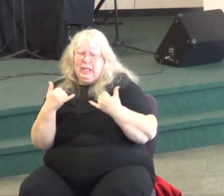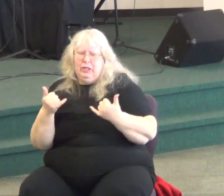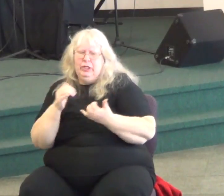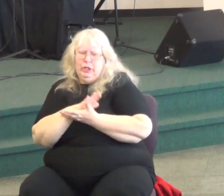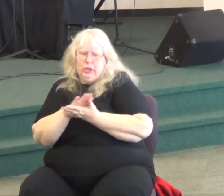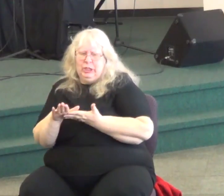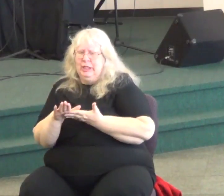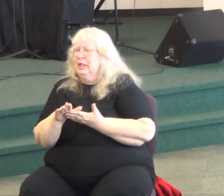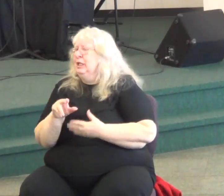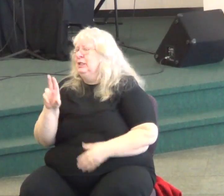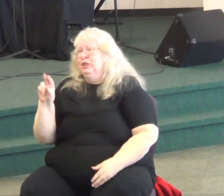Not the way it works.